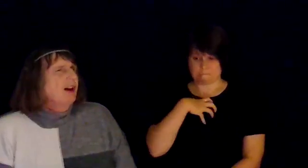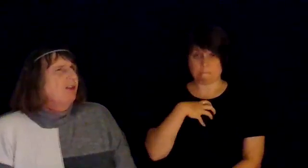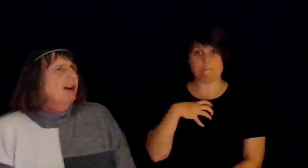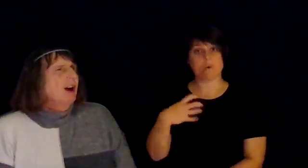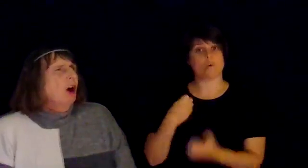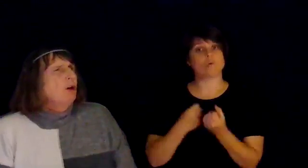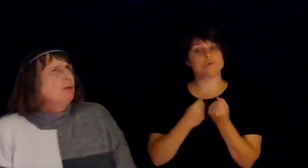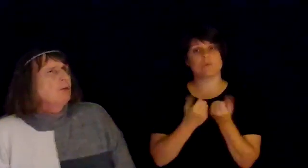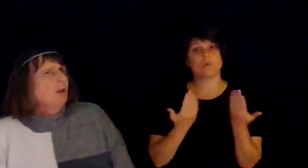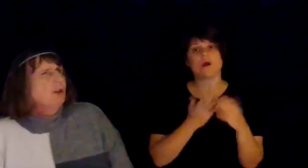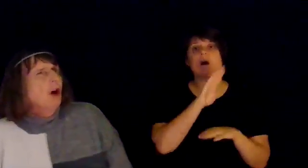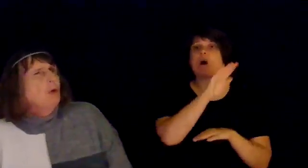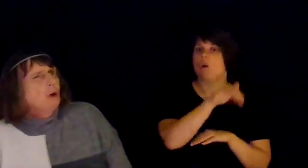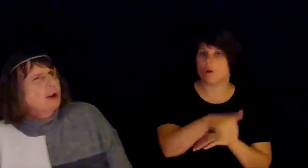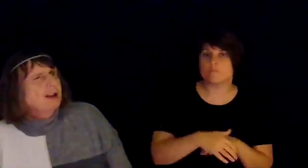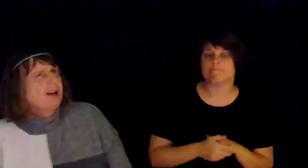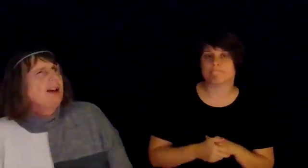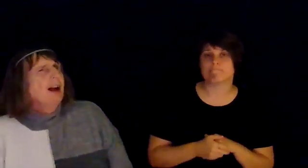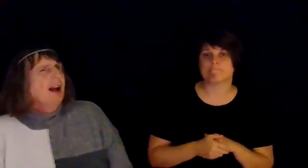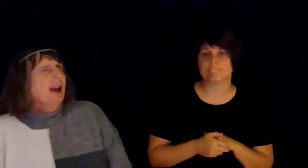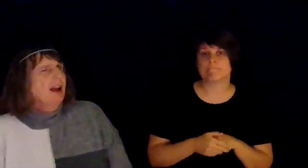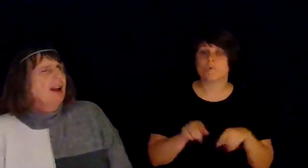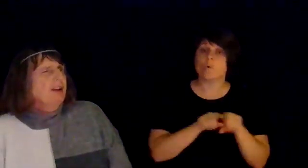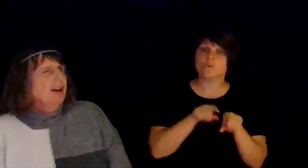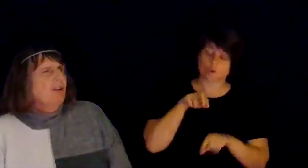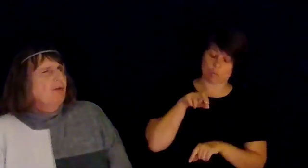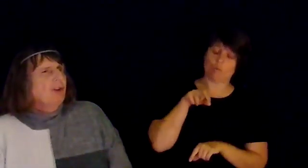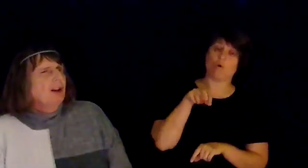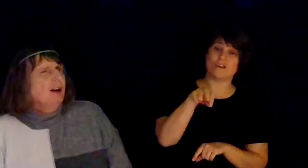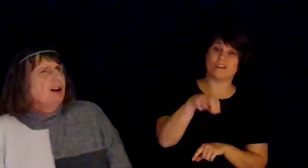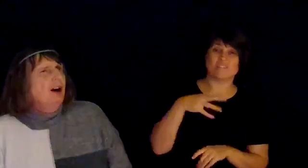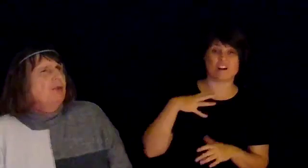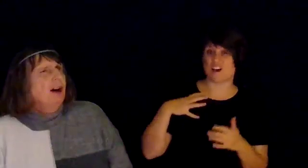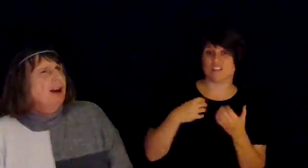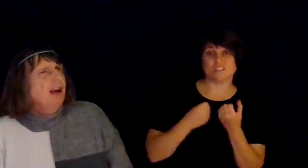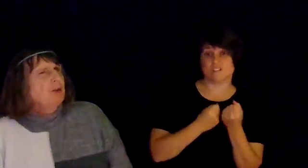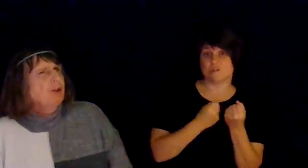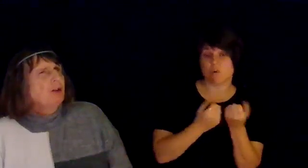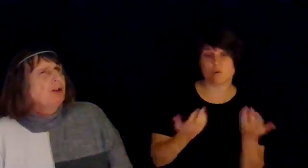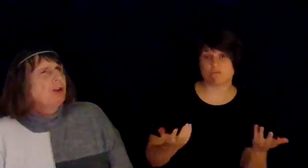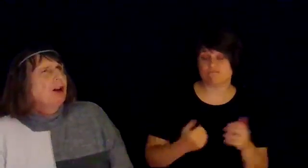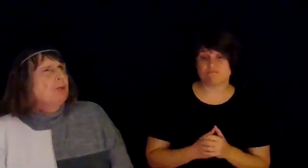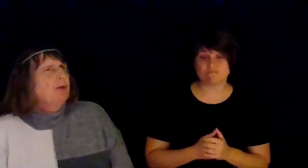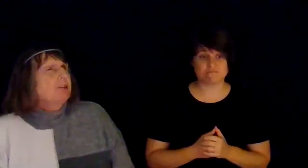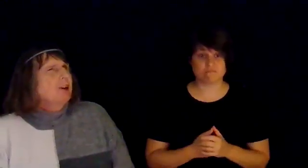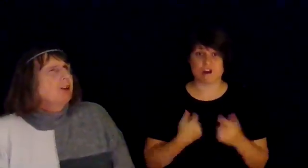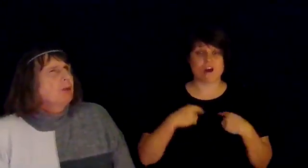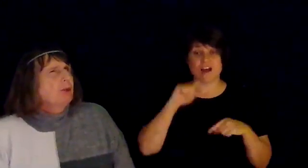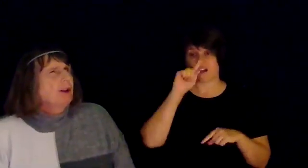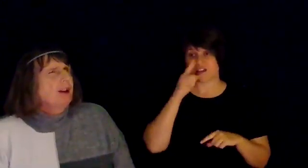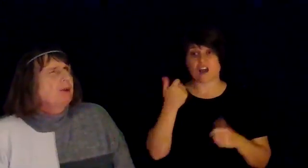assistance at home with walking, and I'm unable to use